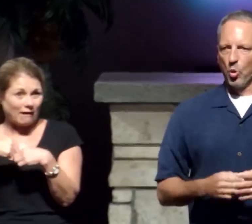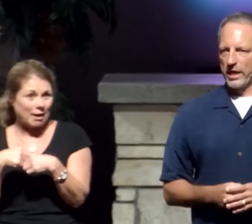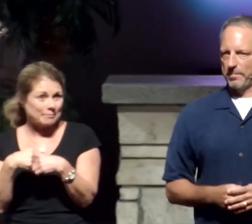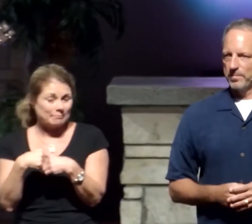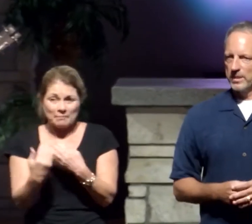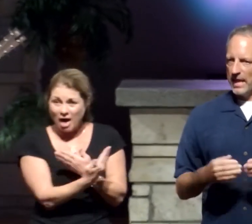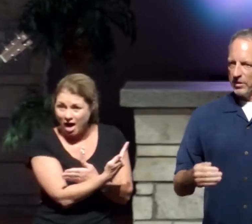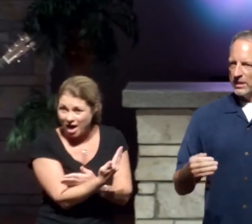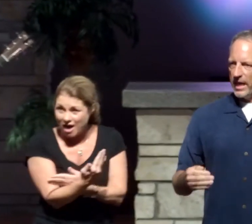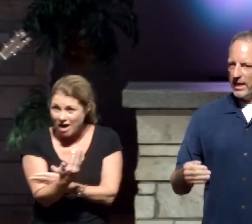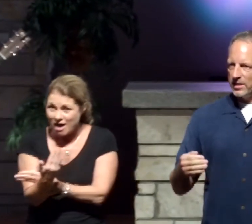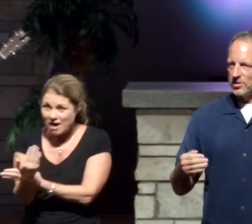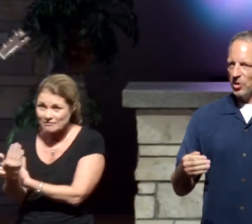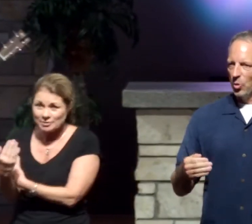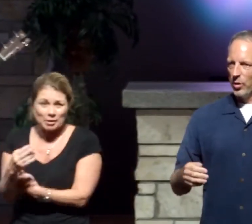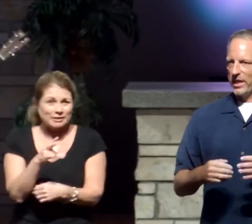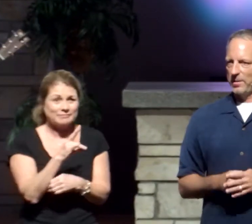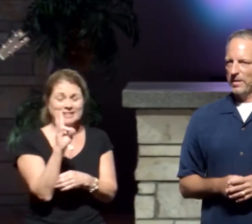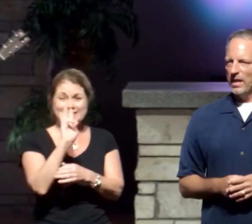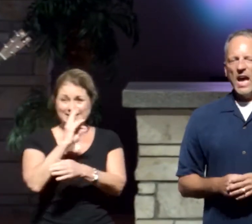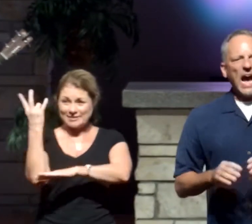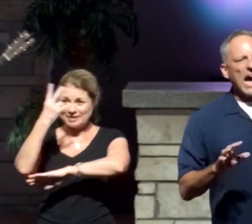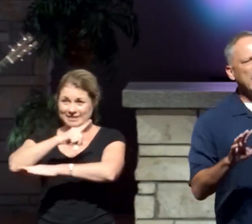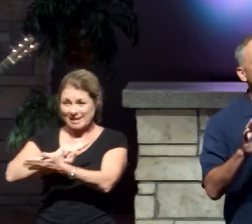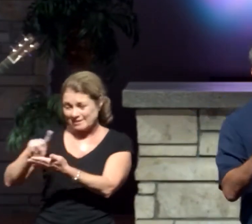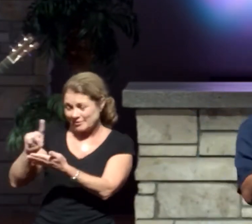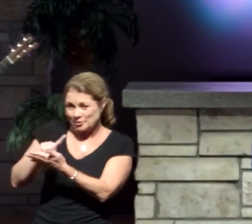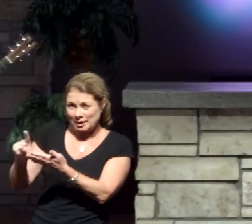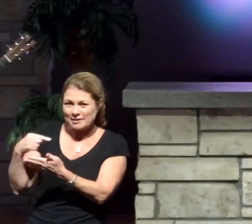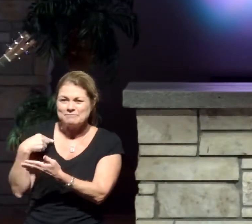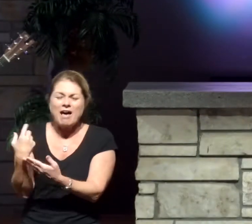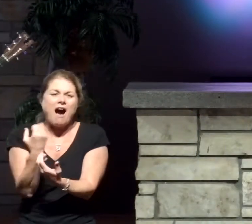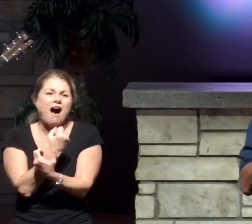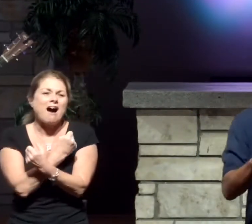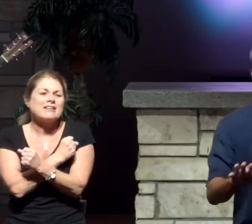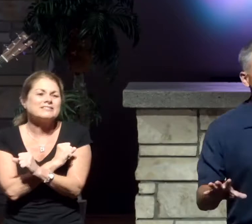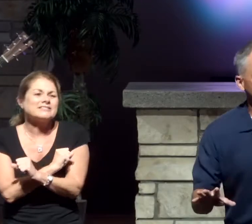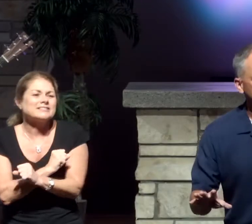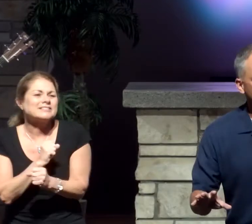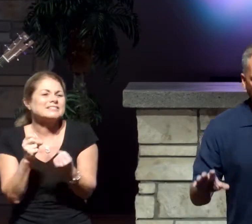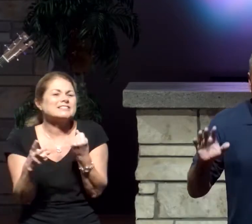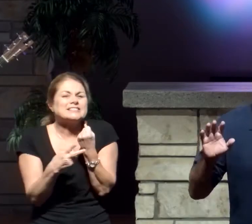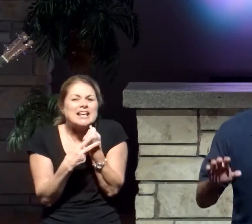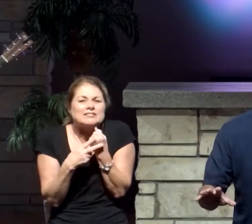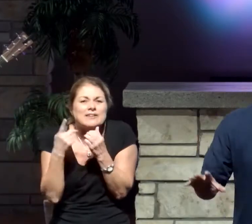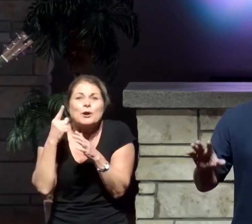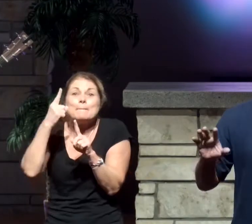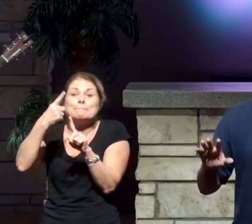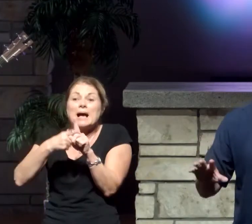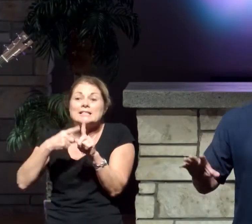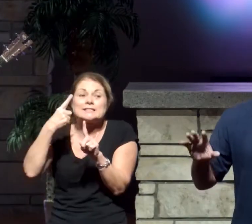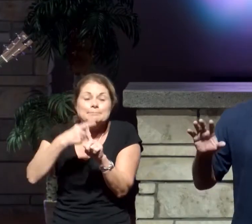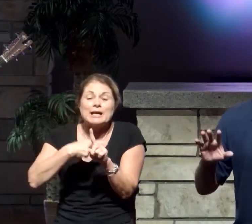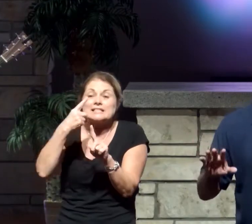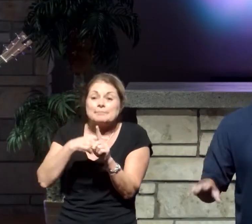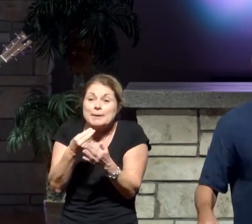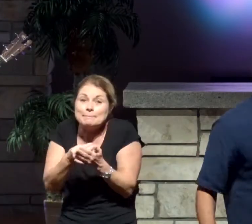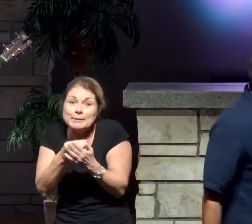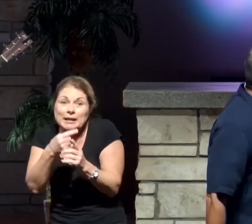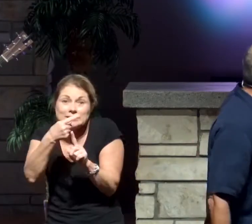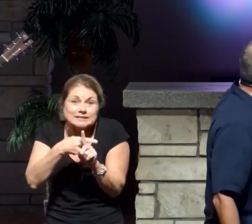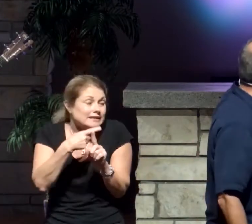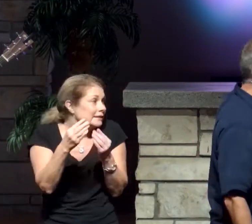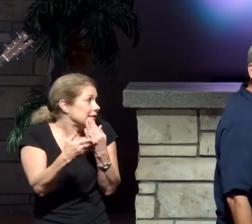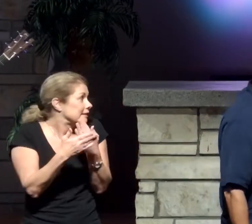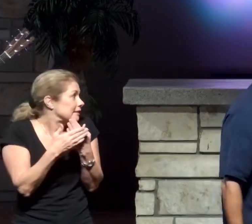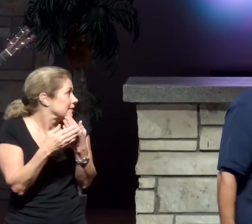every morning, 7 days a week. I saved for months. I saved my pennies for months